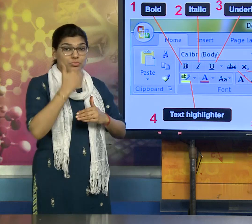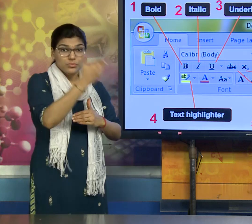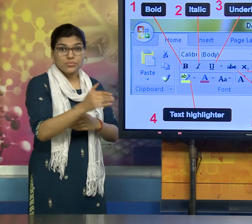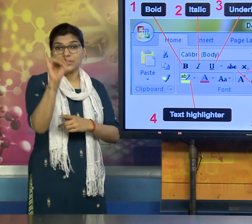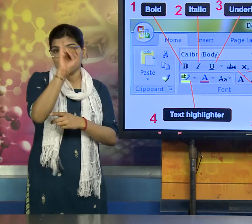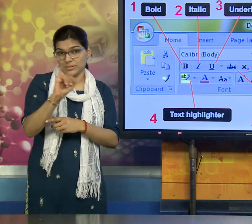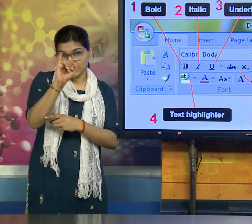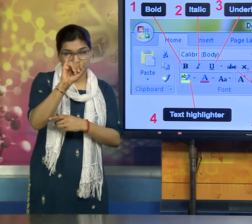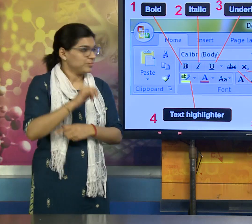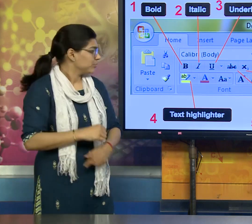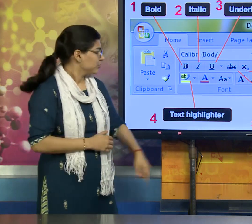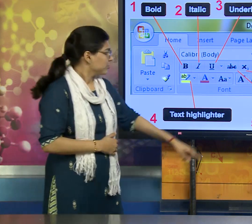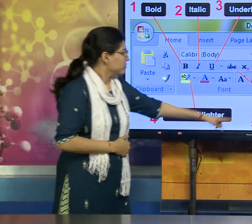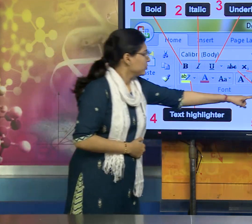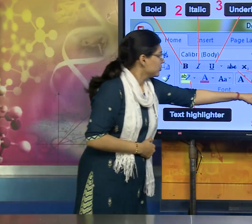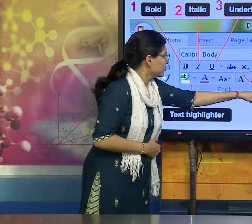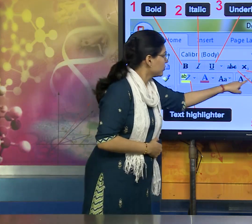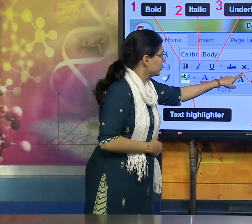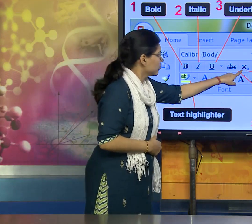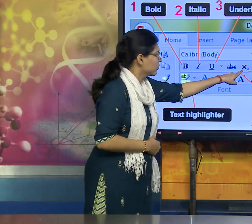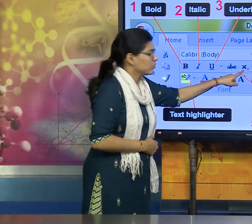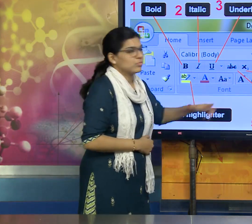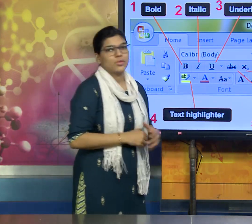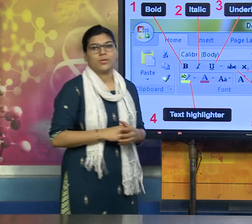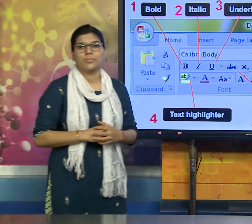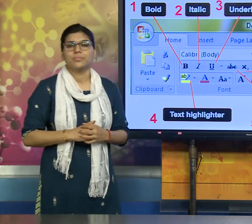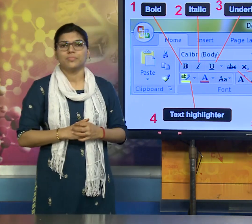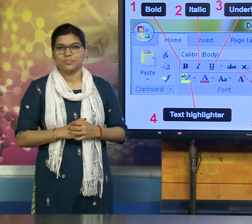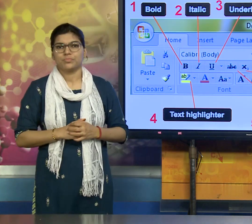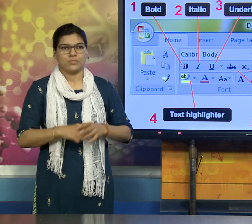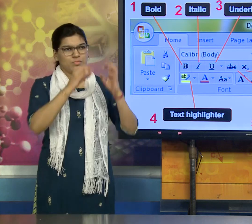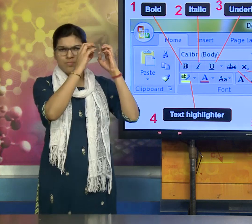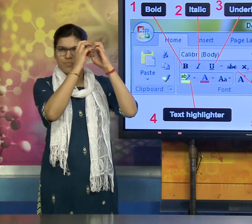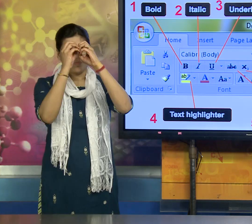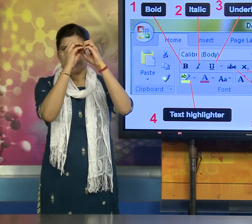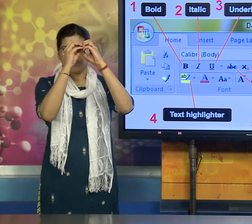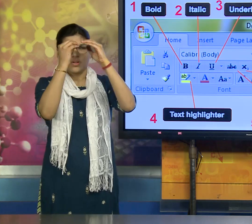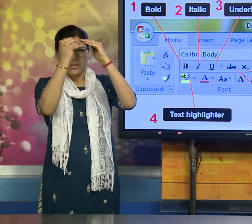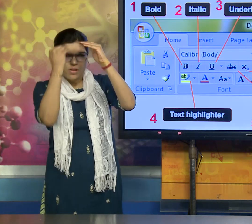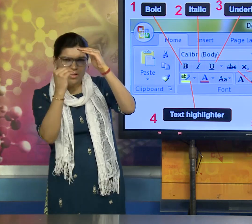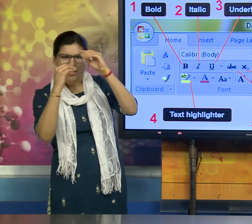running. You can mark the participant who have run by clicking on the number 5th.